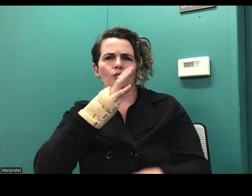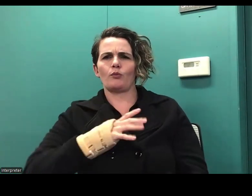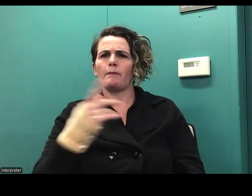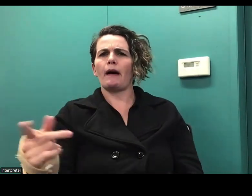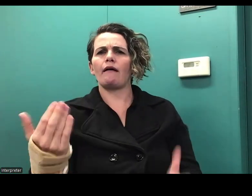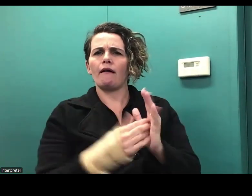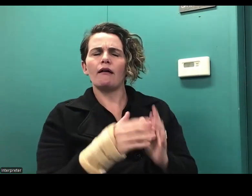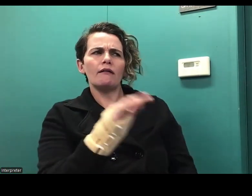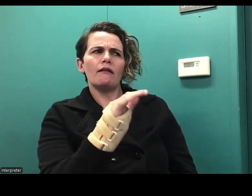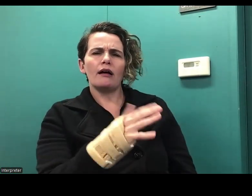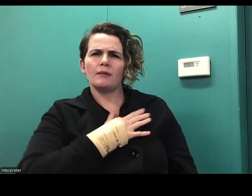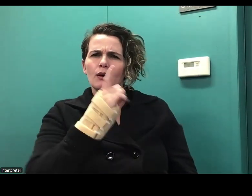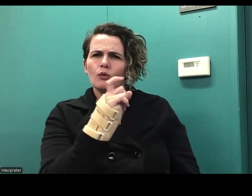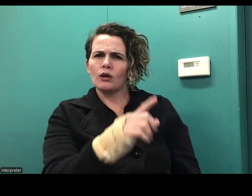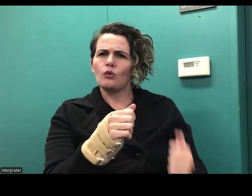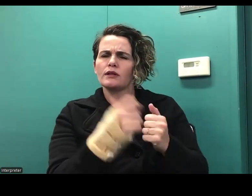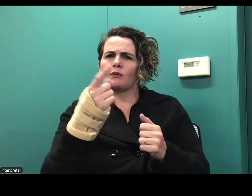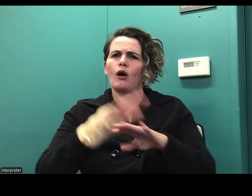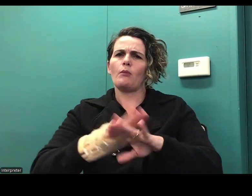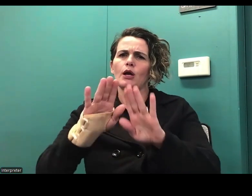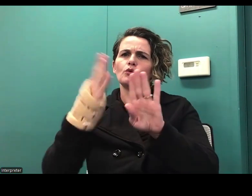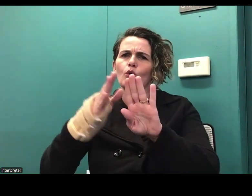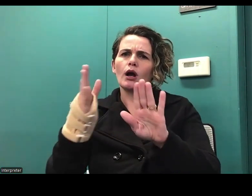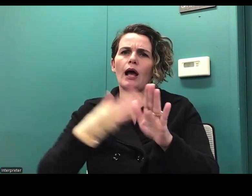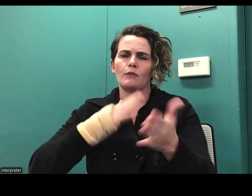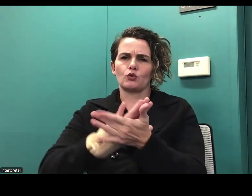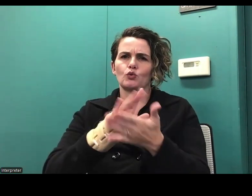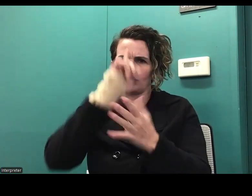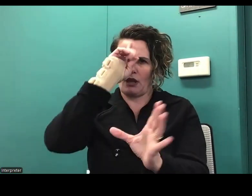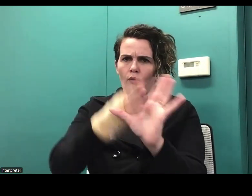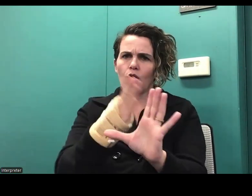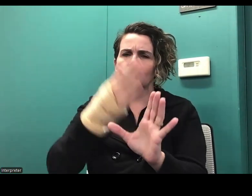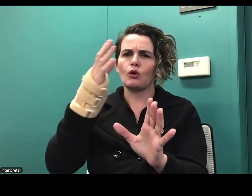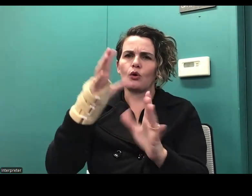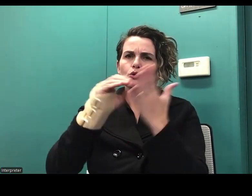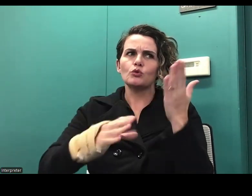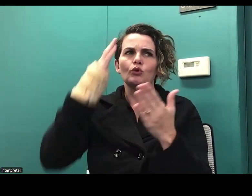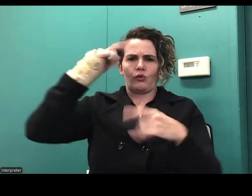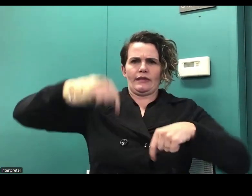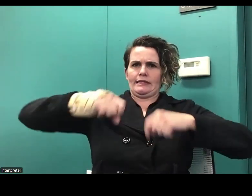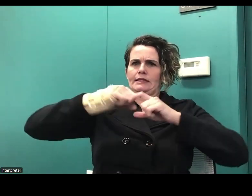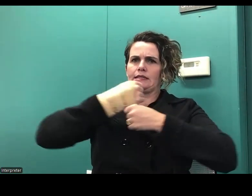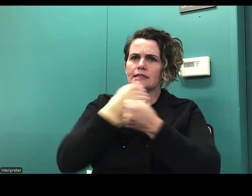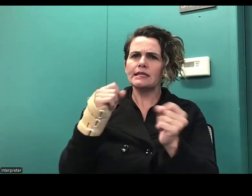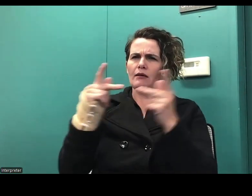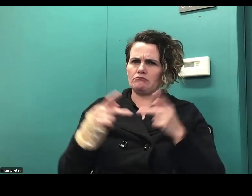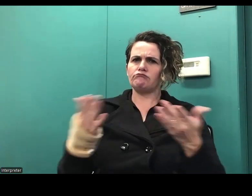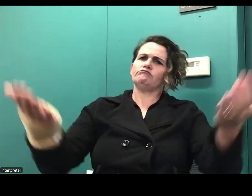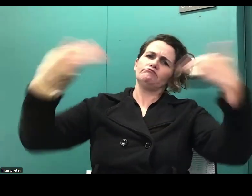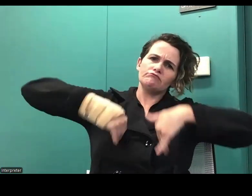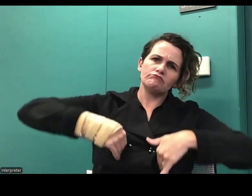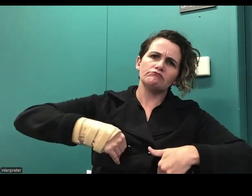the putting something on my door as the school psychologist, so students know this is a safe space and they can come to